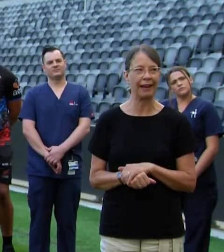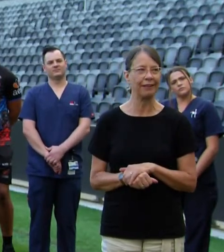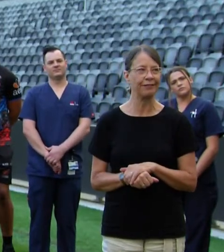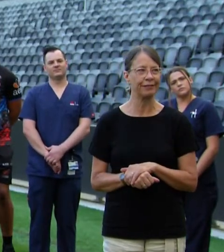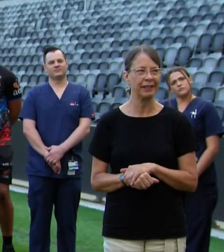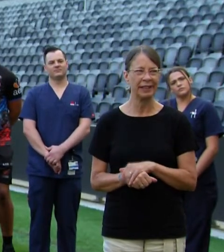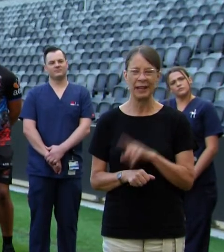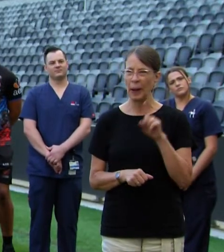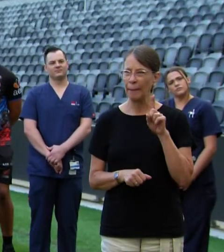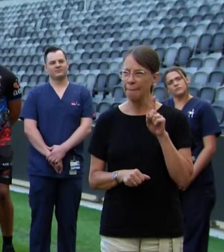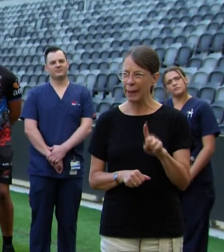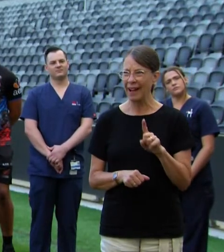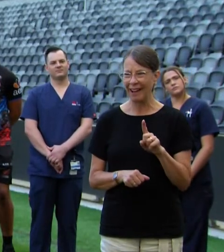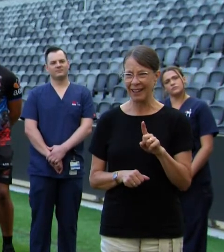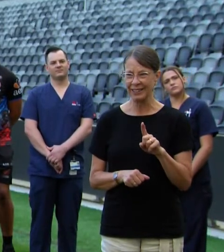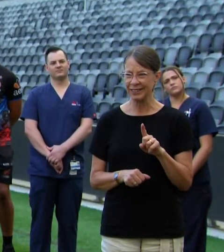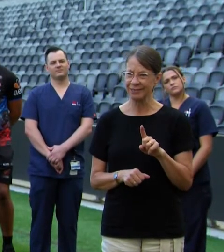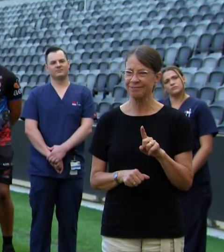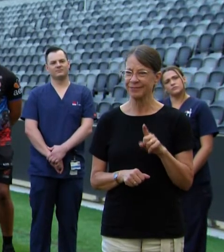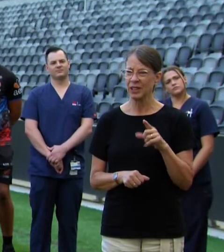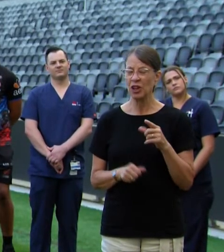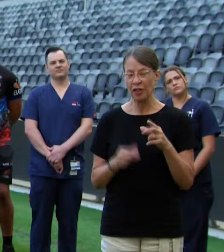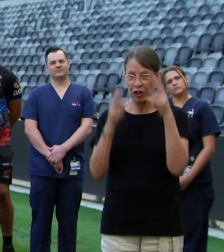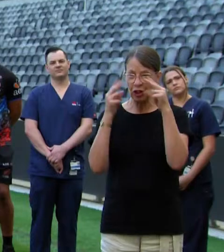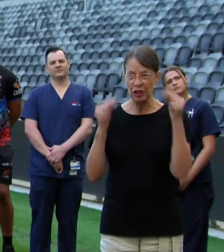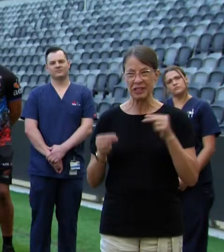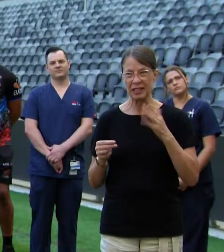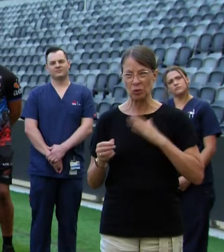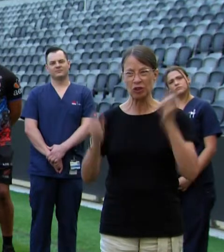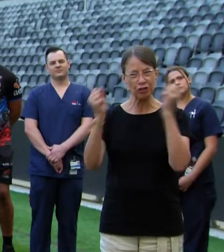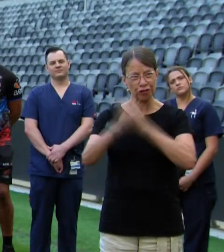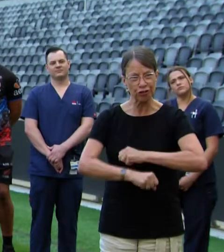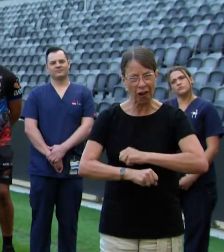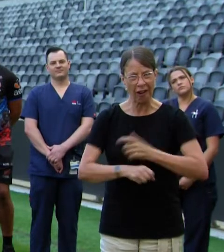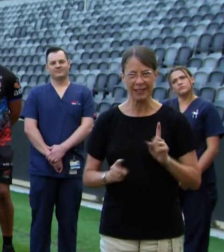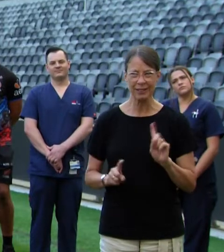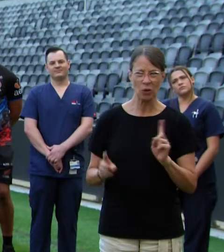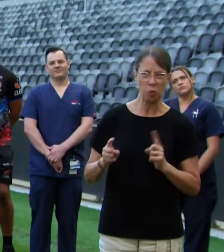massive walkout of nurses union. What are you doing to stop that